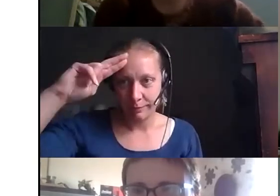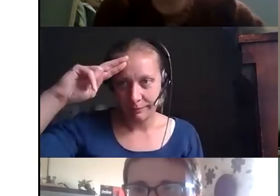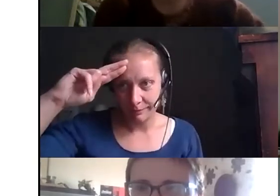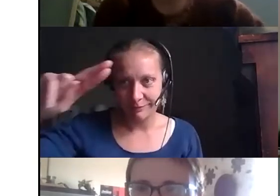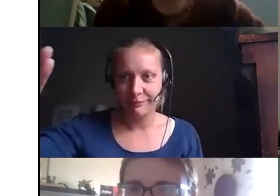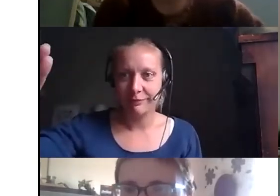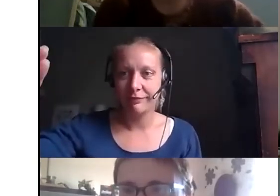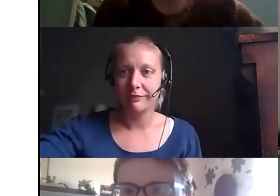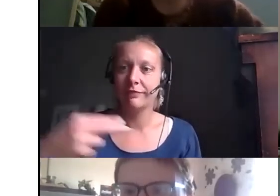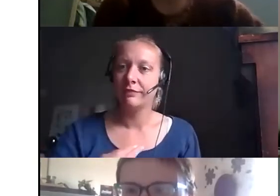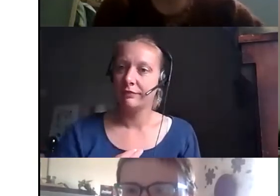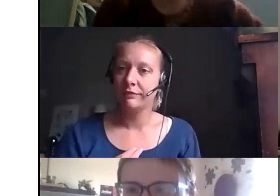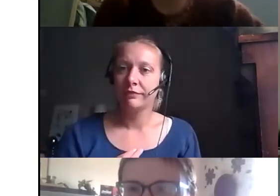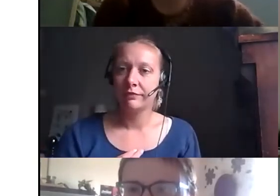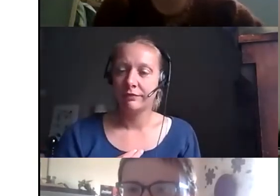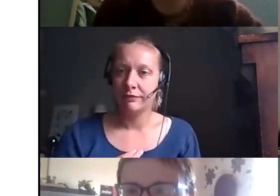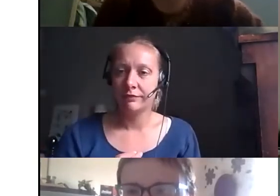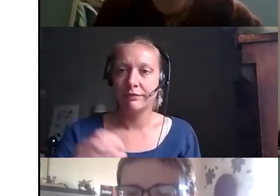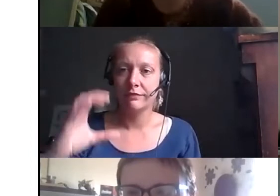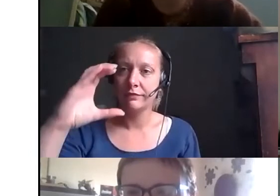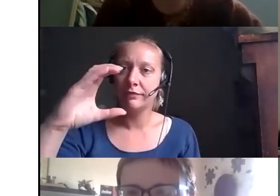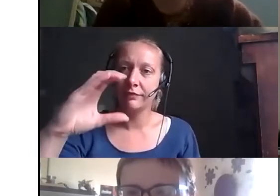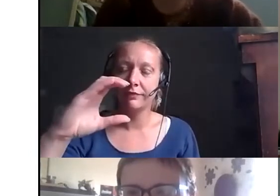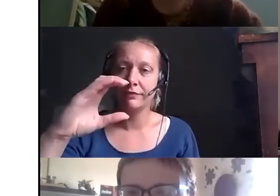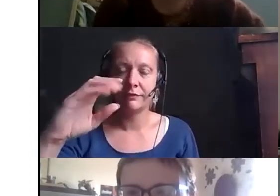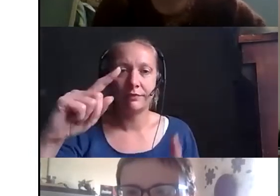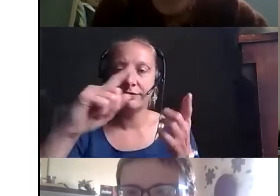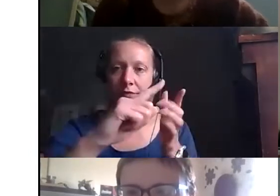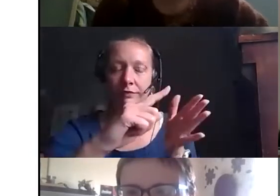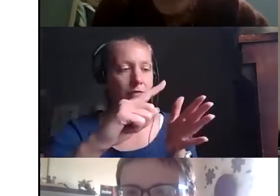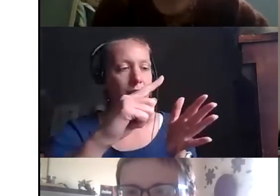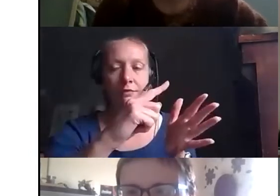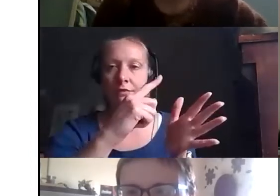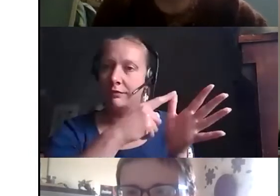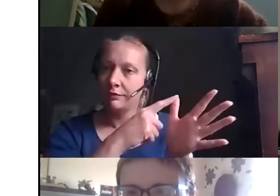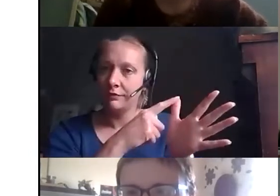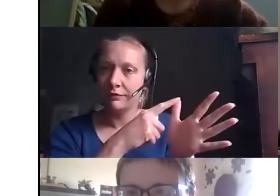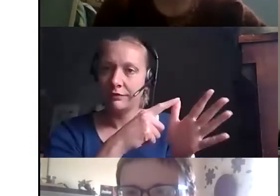Hello? Name. Yeah, that was good.